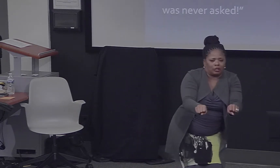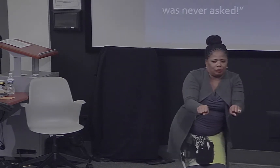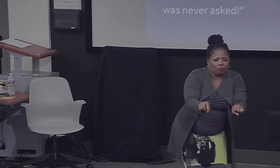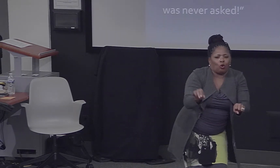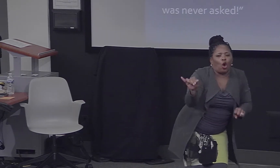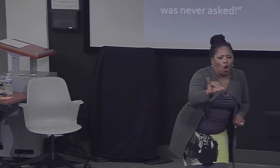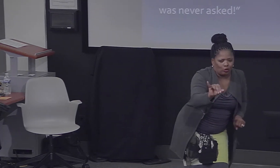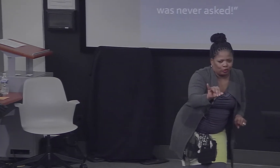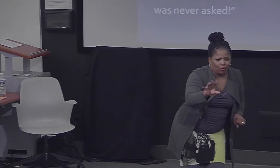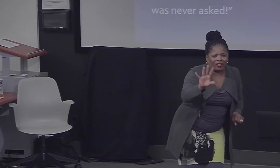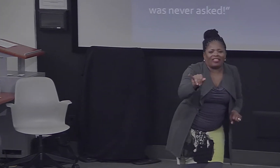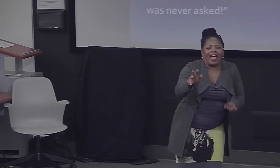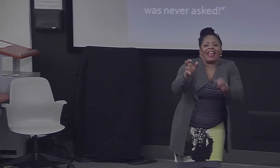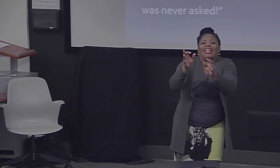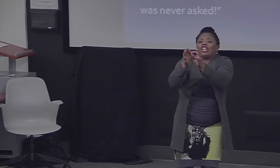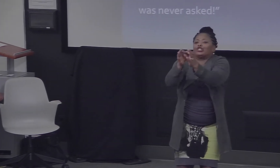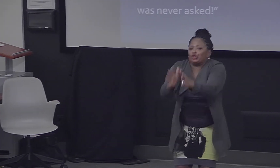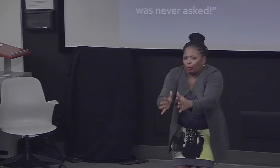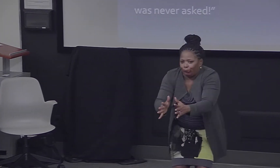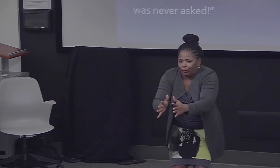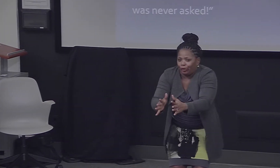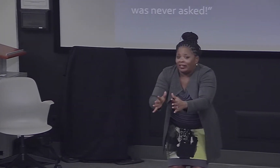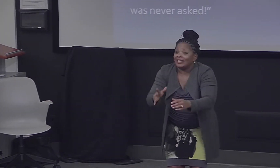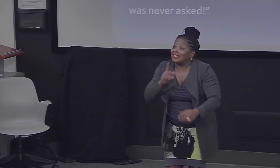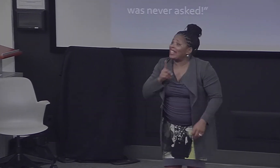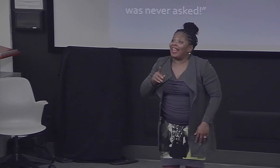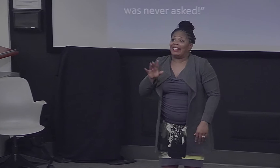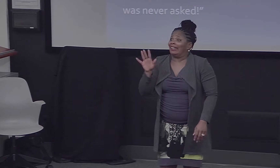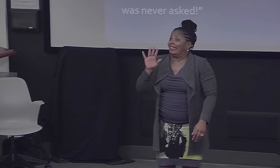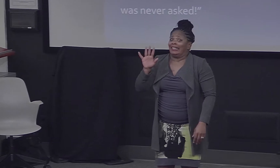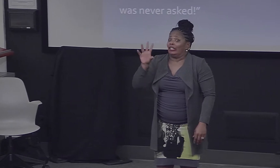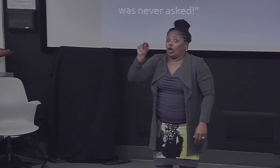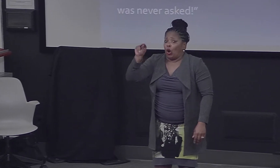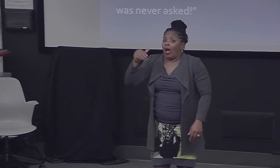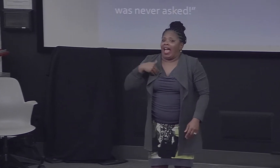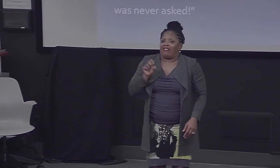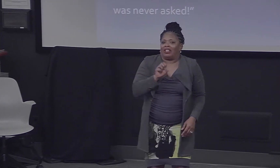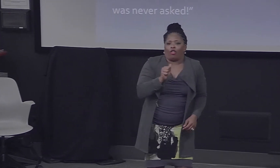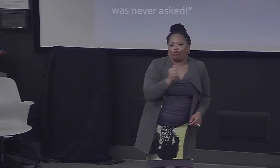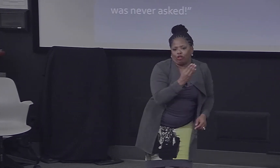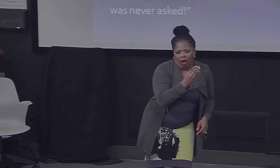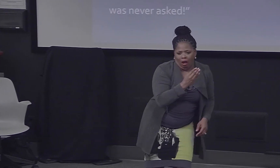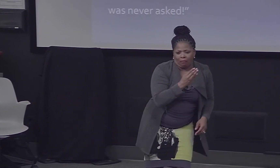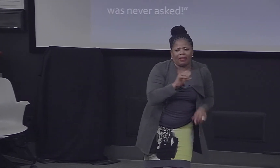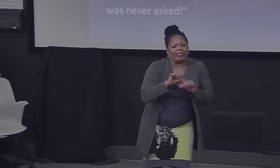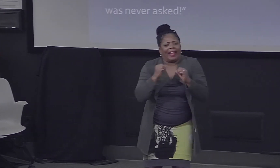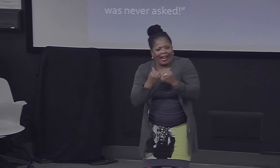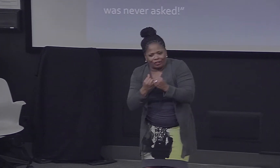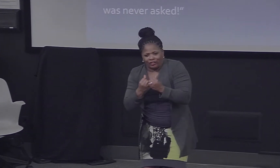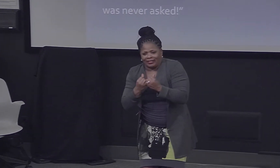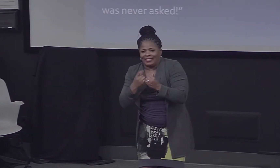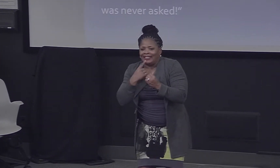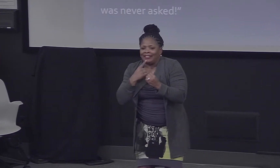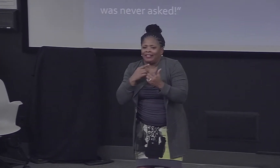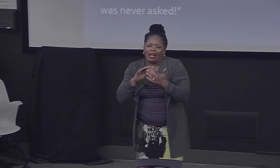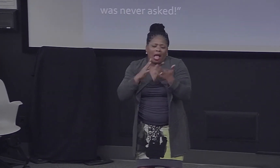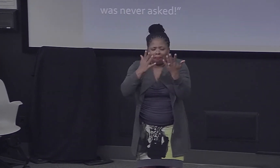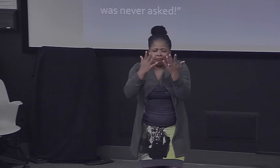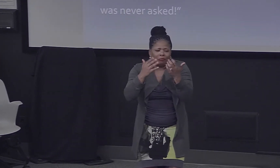You have to know here that it is also very possible that the interpreter turned down the job because they had a conflict.